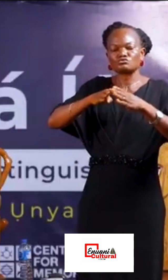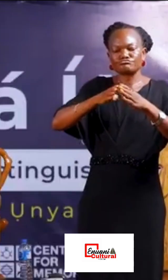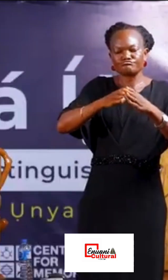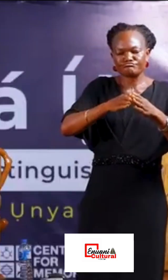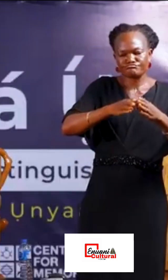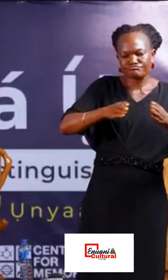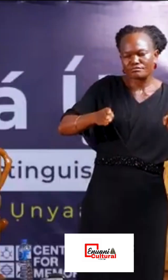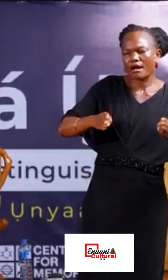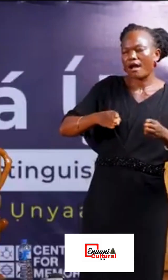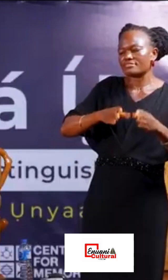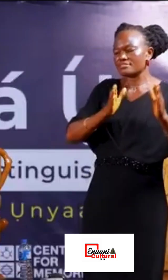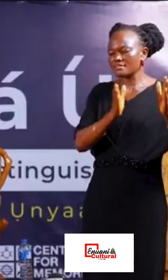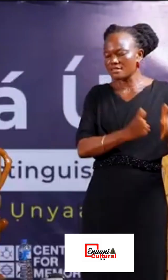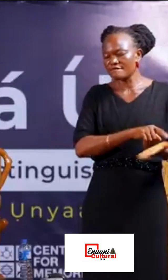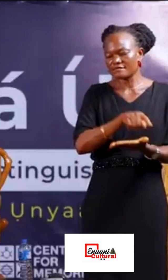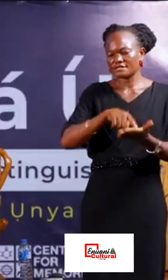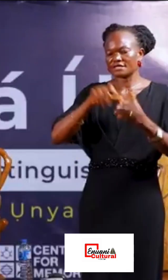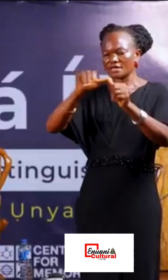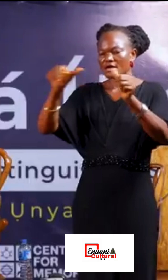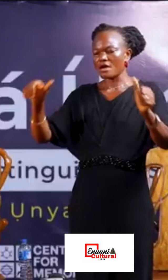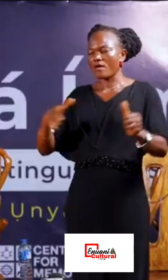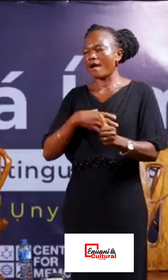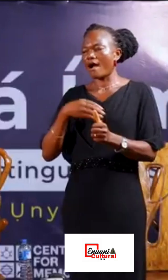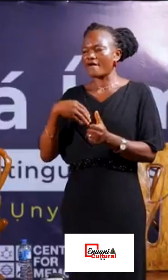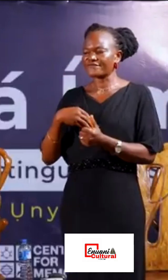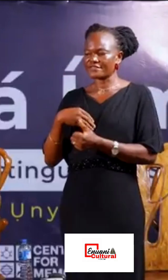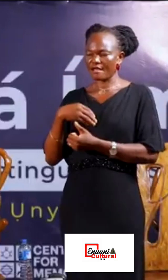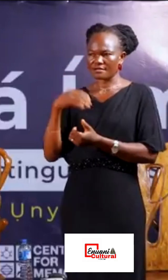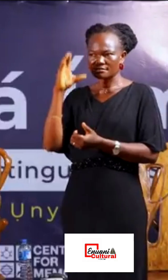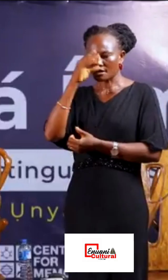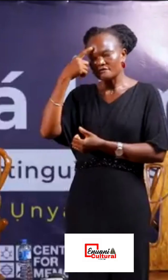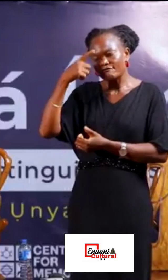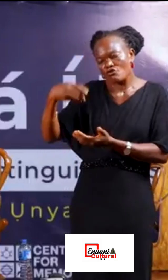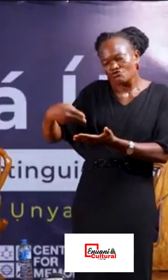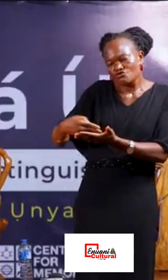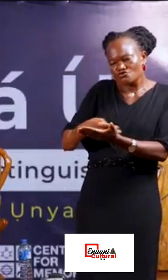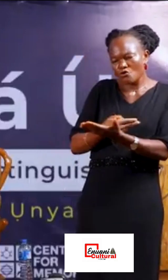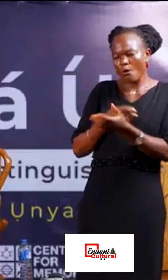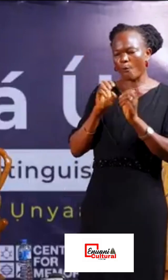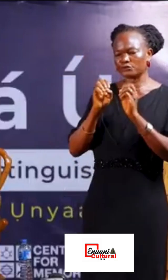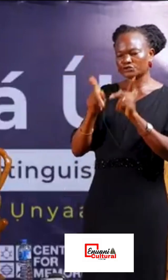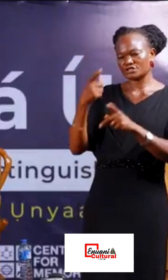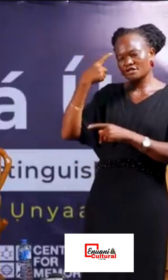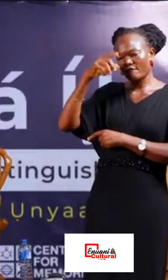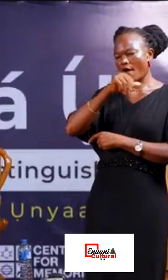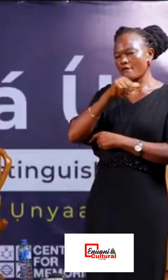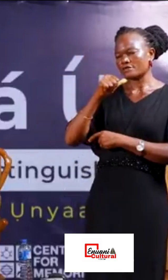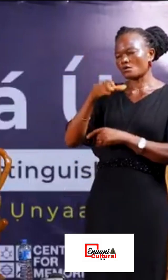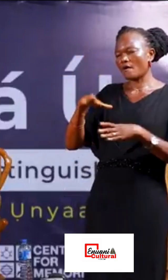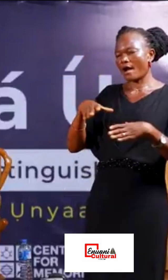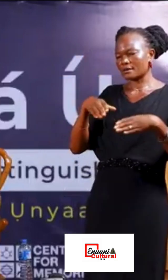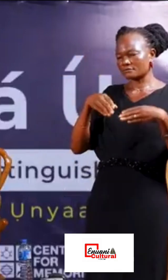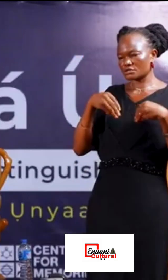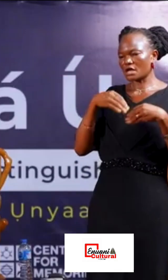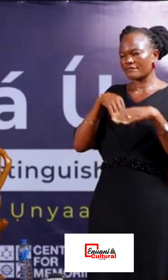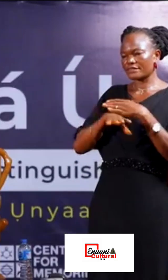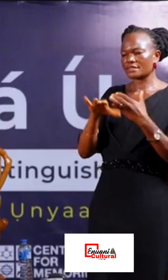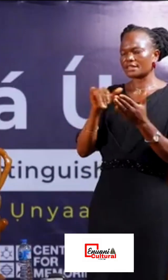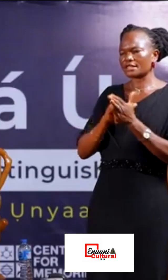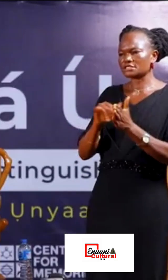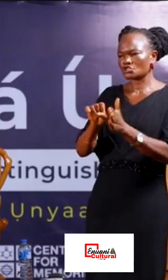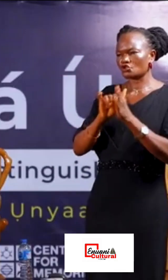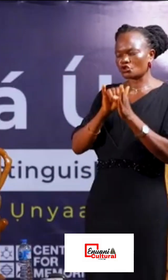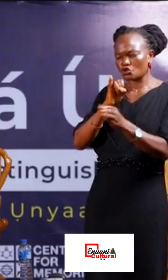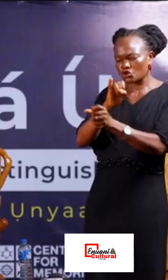leave this area as they seek new opportunities for agriculture and absorbing indigenous people they